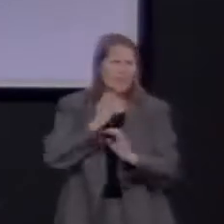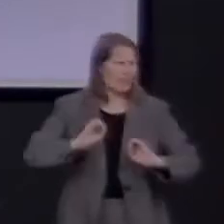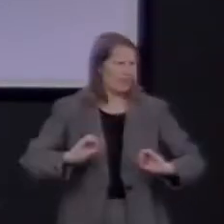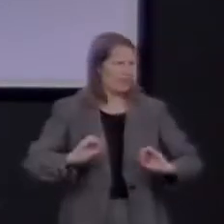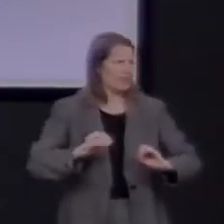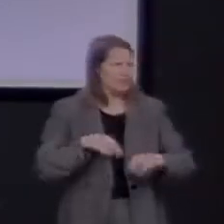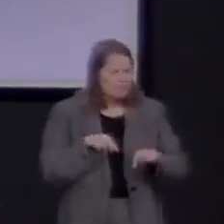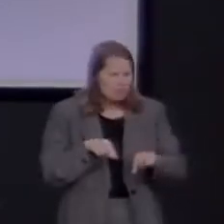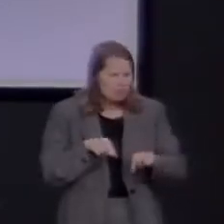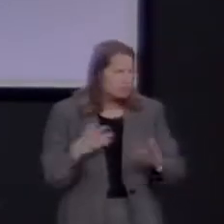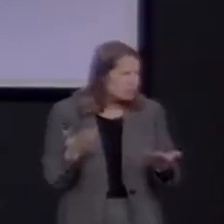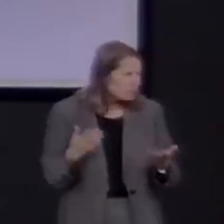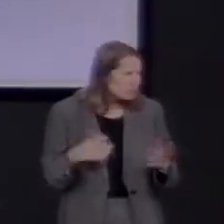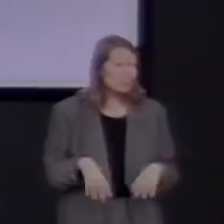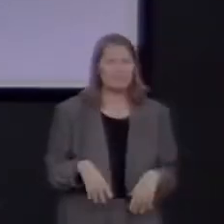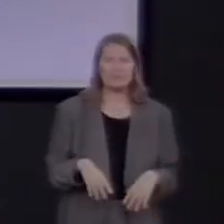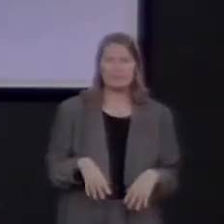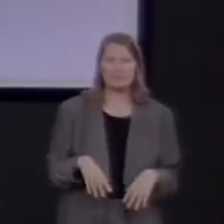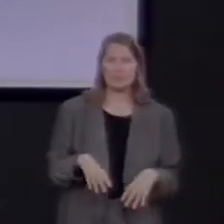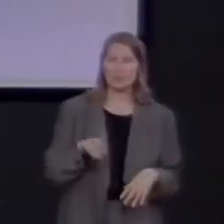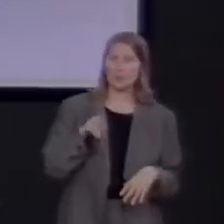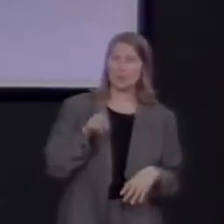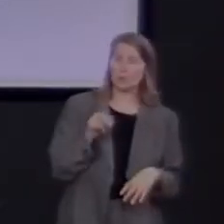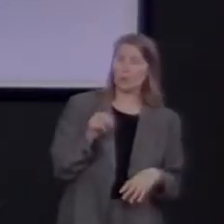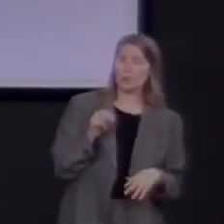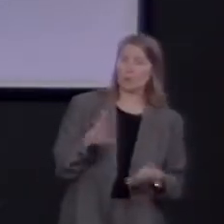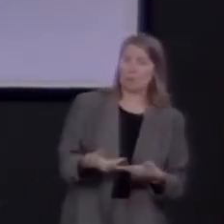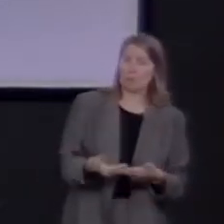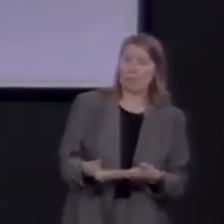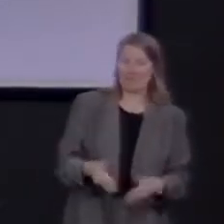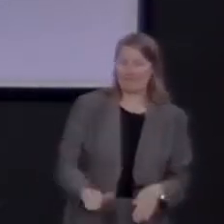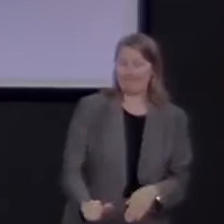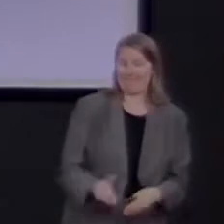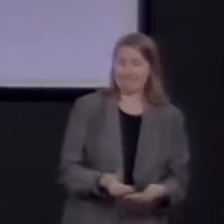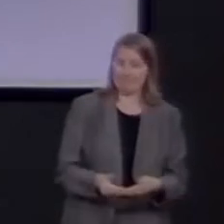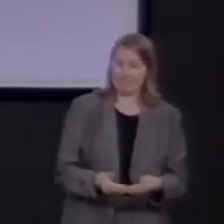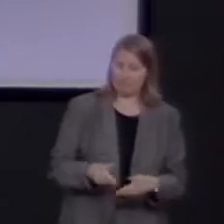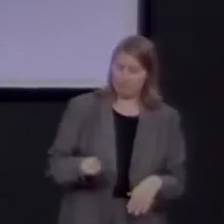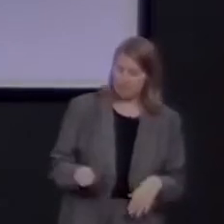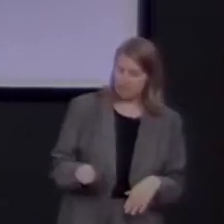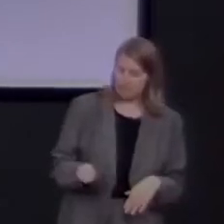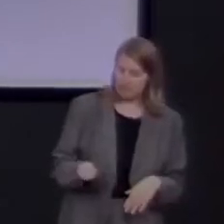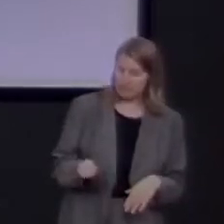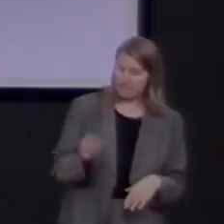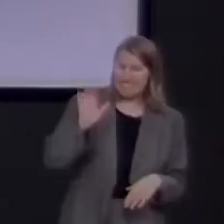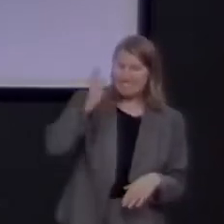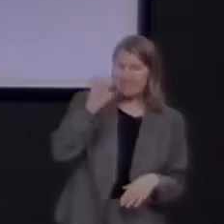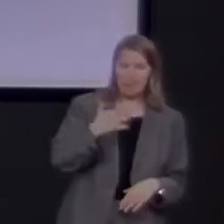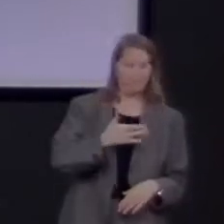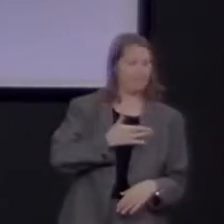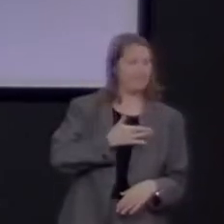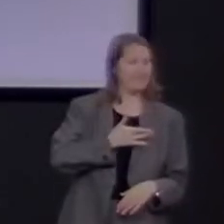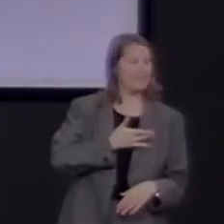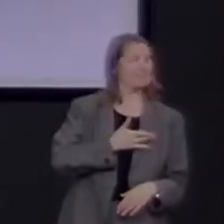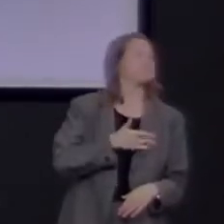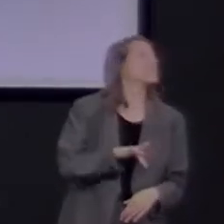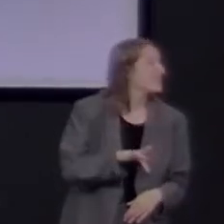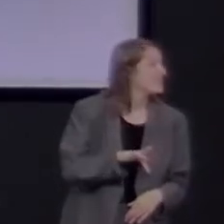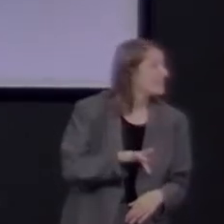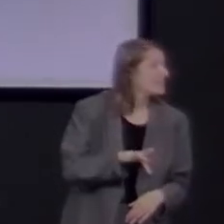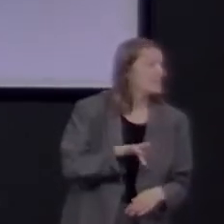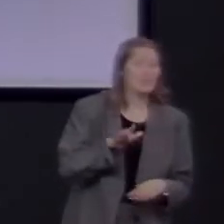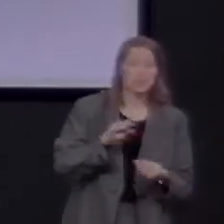and to ask whether there is anything in the infant's pre-verbal mind that indicates a sensitivity